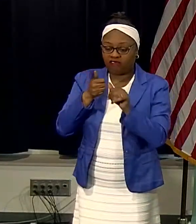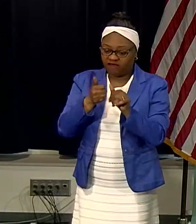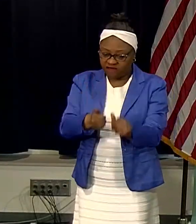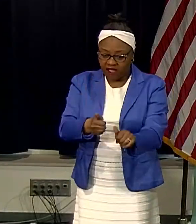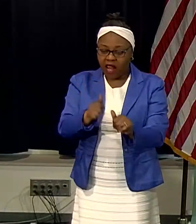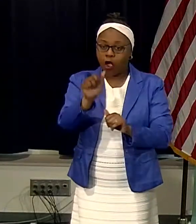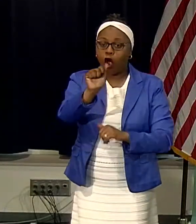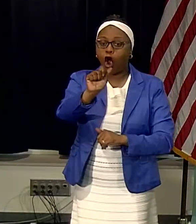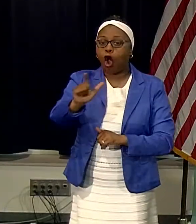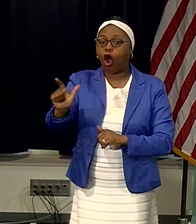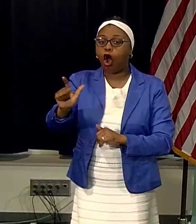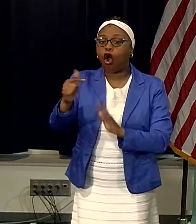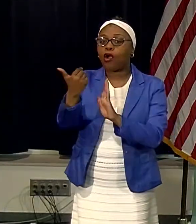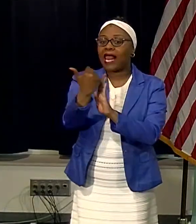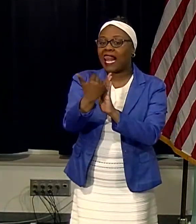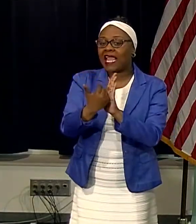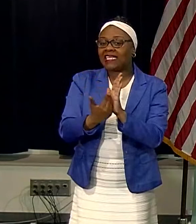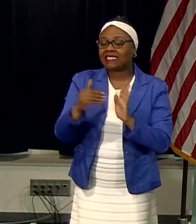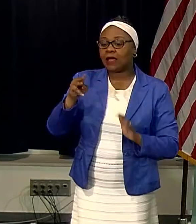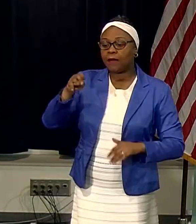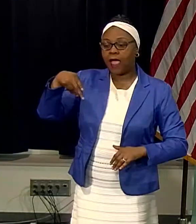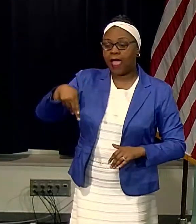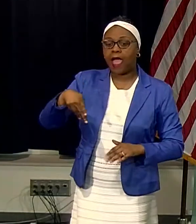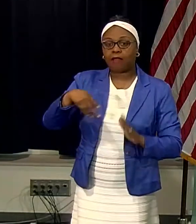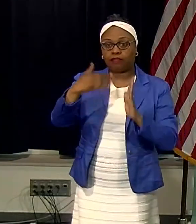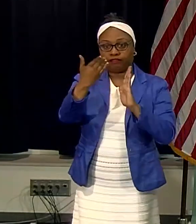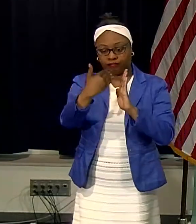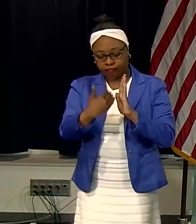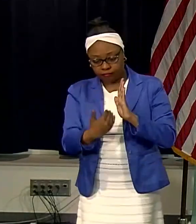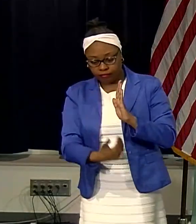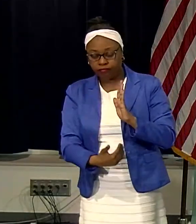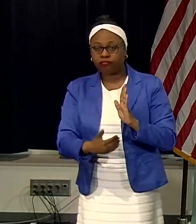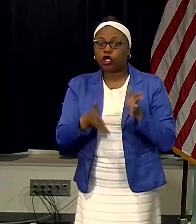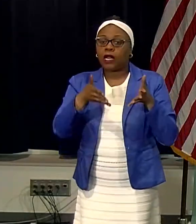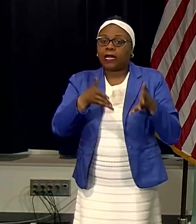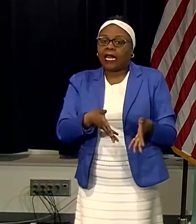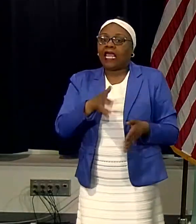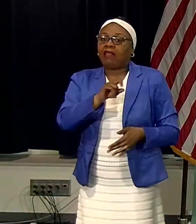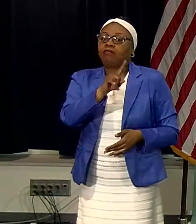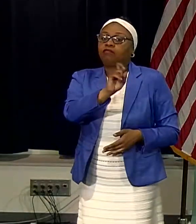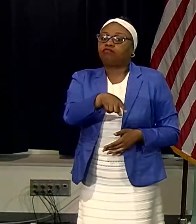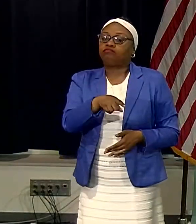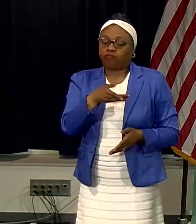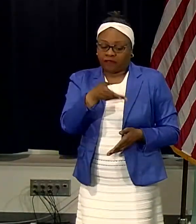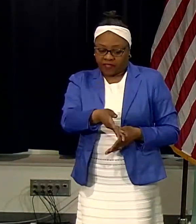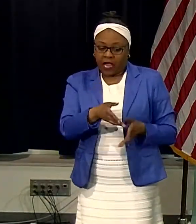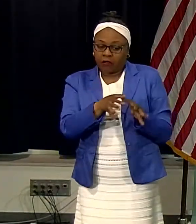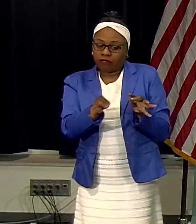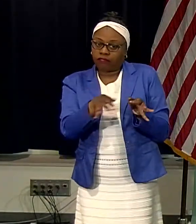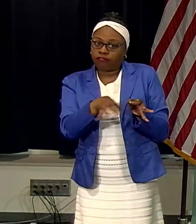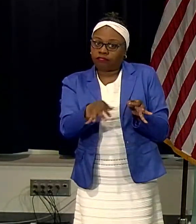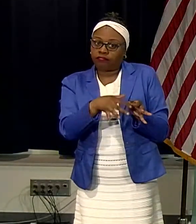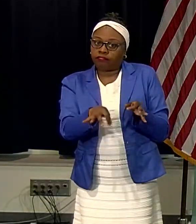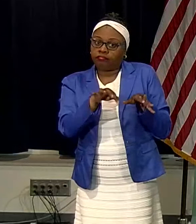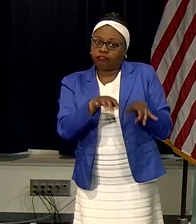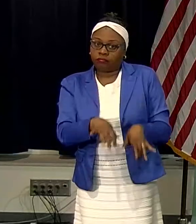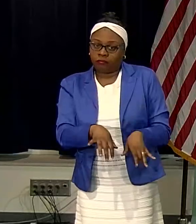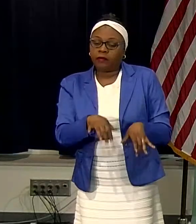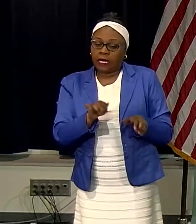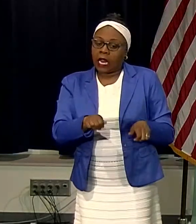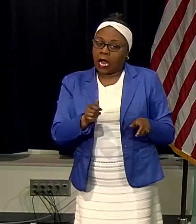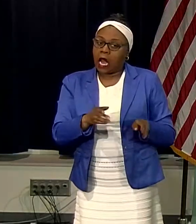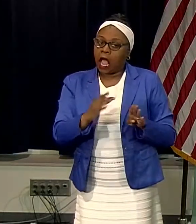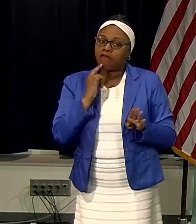we reviewed earlier in the presentation, you can leave an inquiry right then and there. That will allow you to